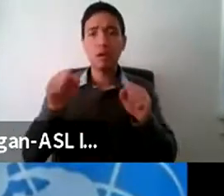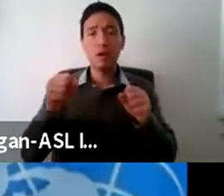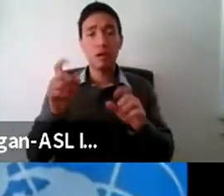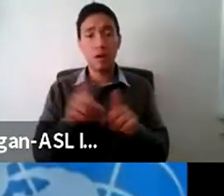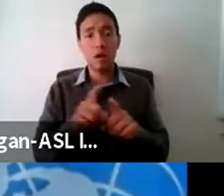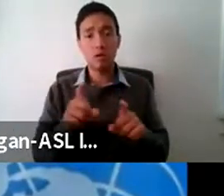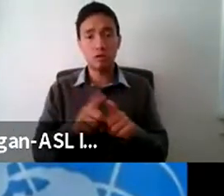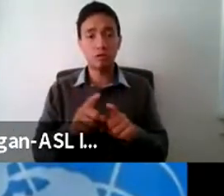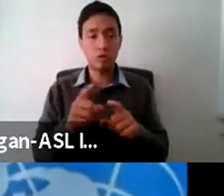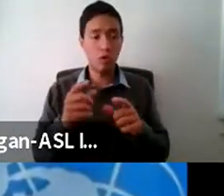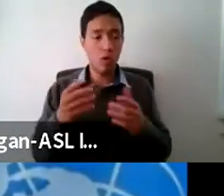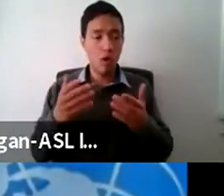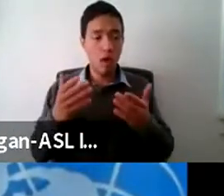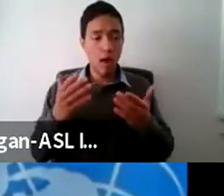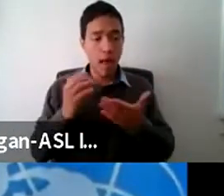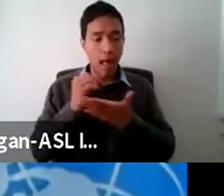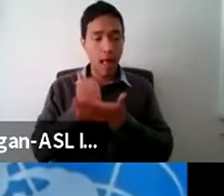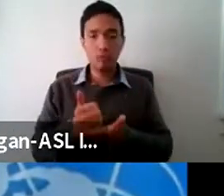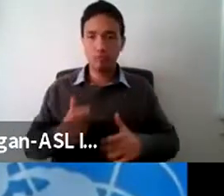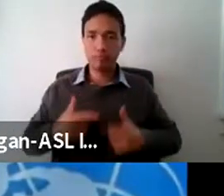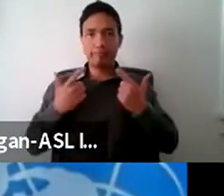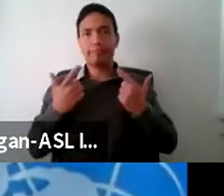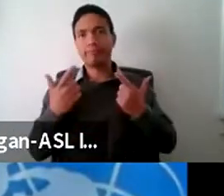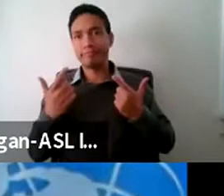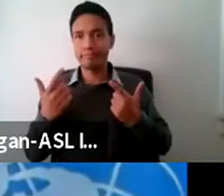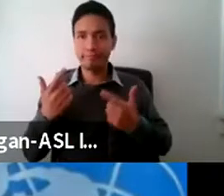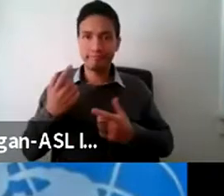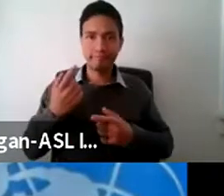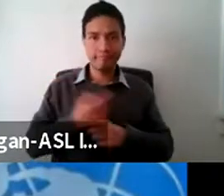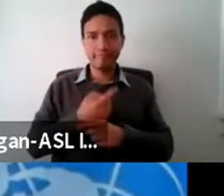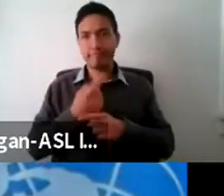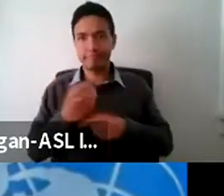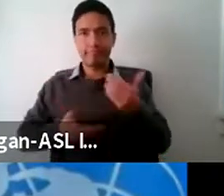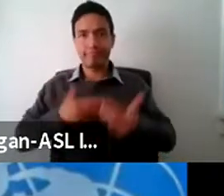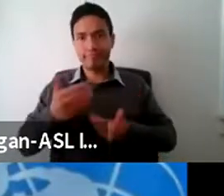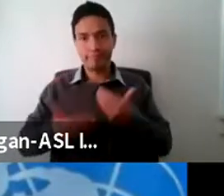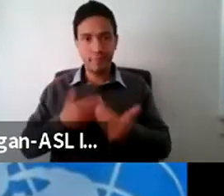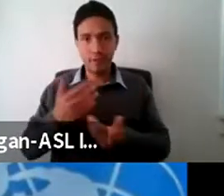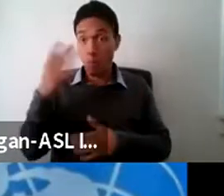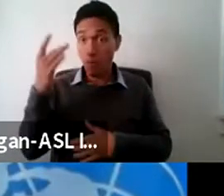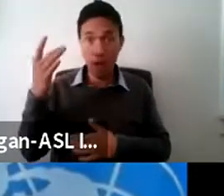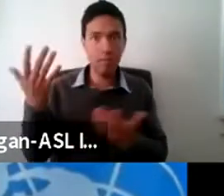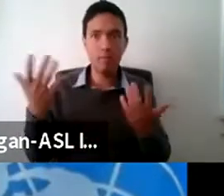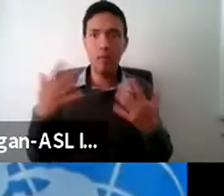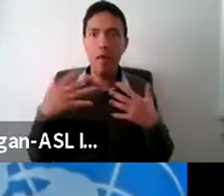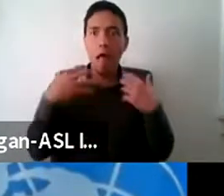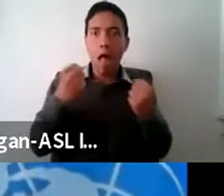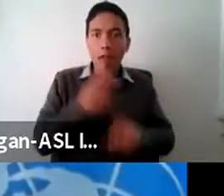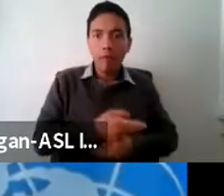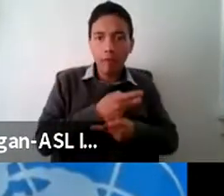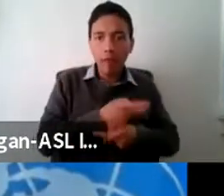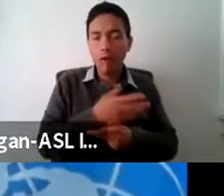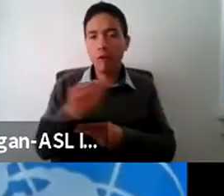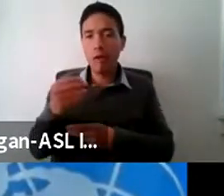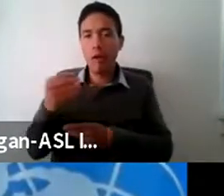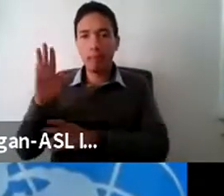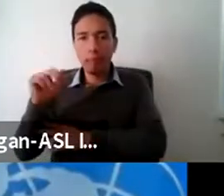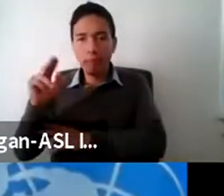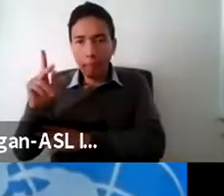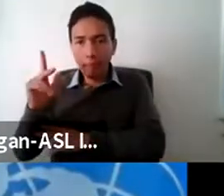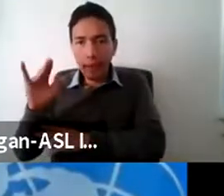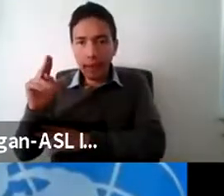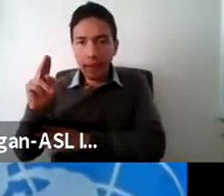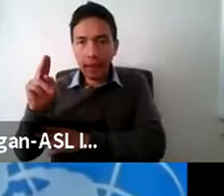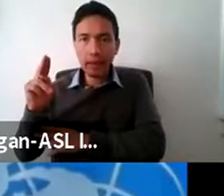like banking, governmental procedures, and even healthcare are offered online. As co-chair of the Group of Friends